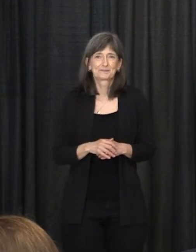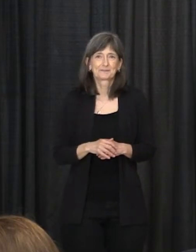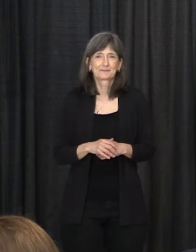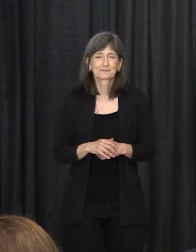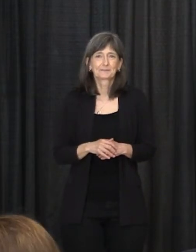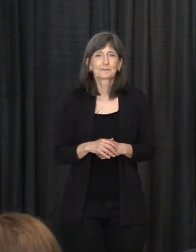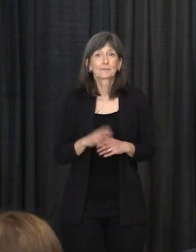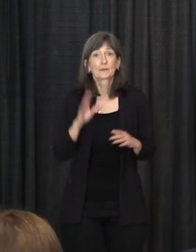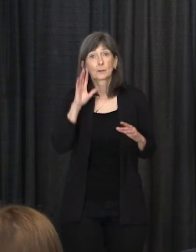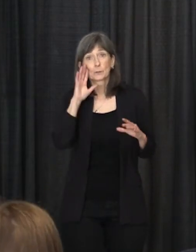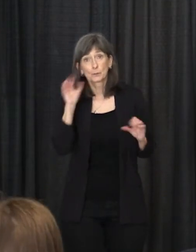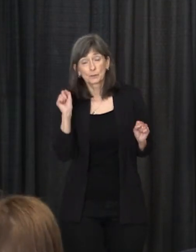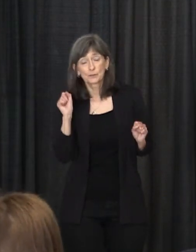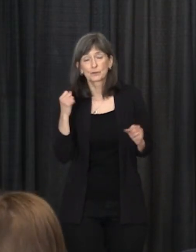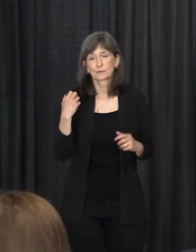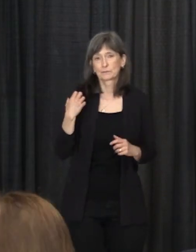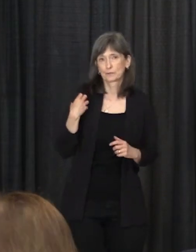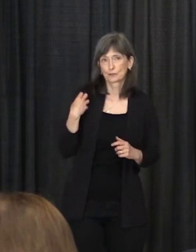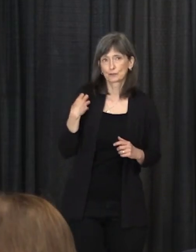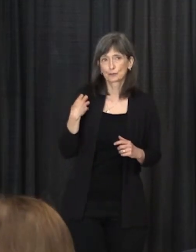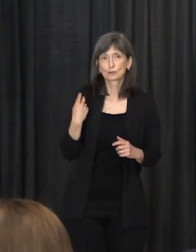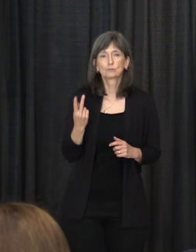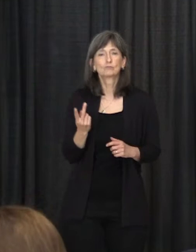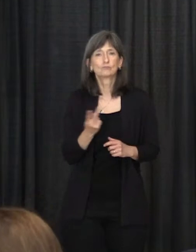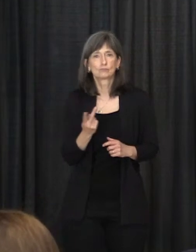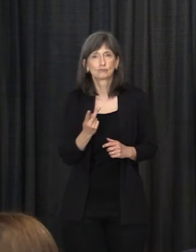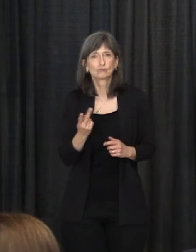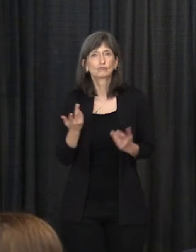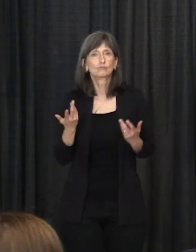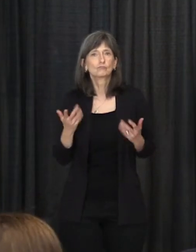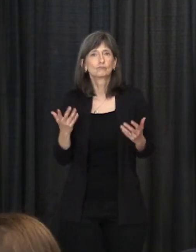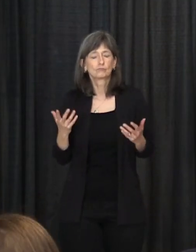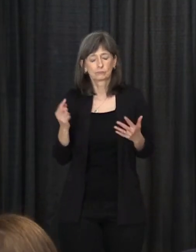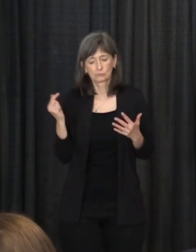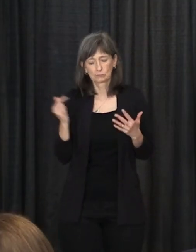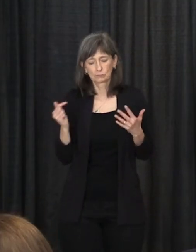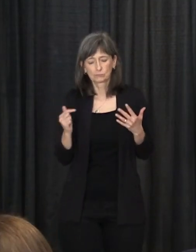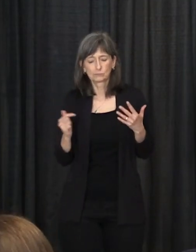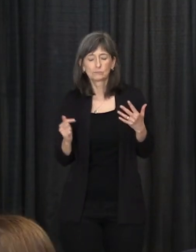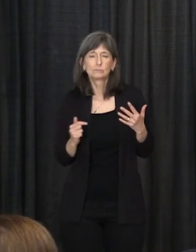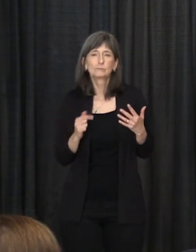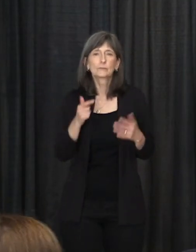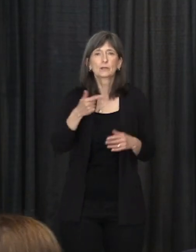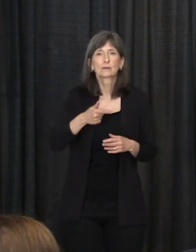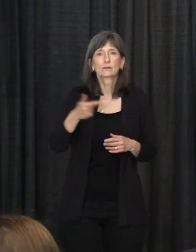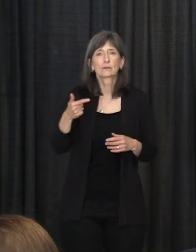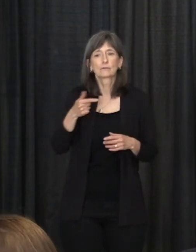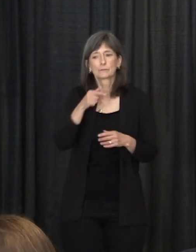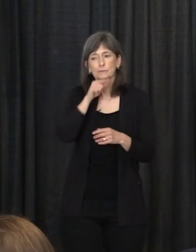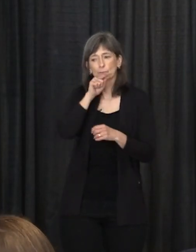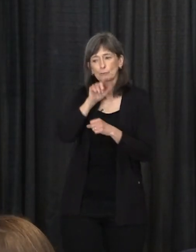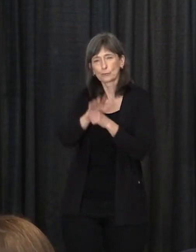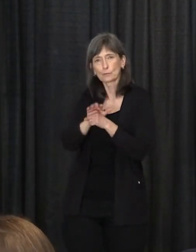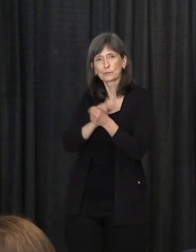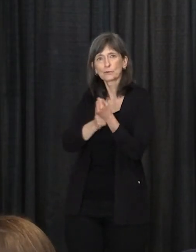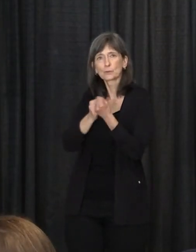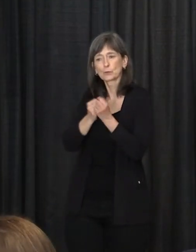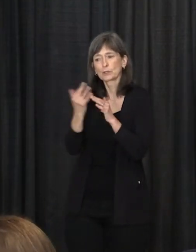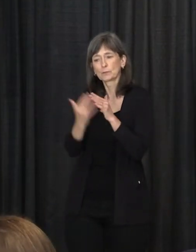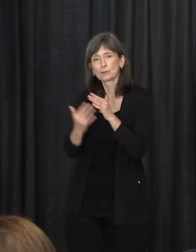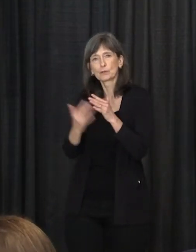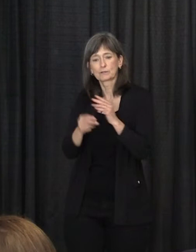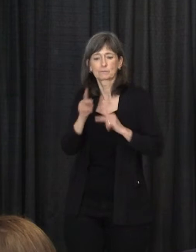The Premier and Minister Byrne have both highlighted government's commitment to immigration and population